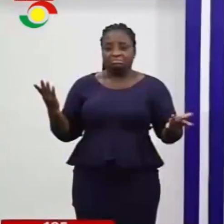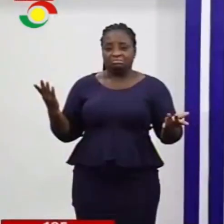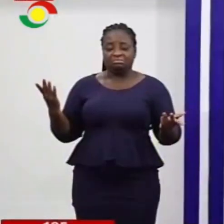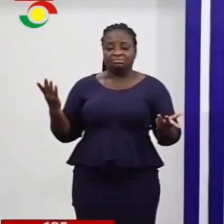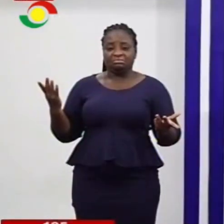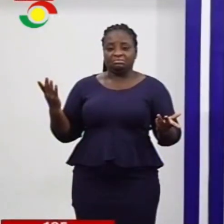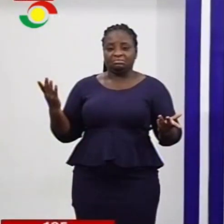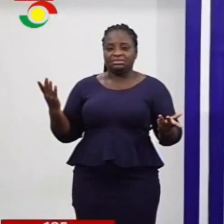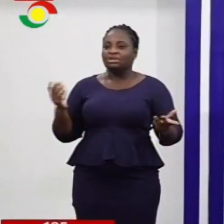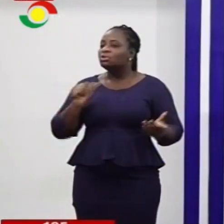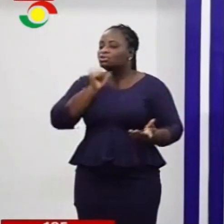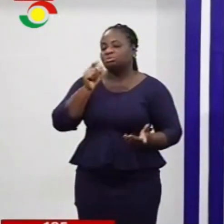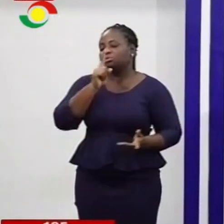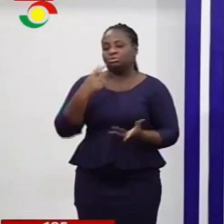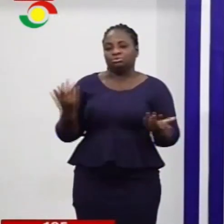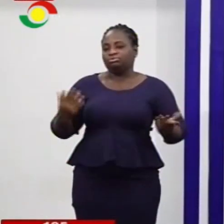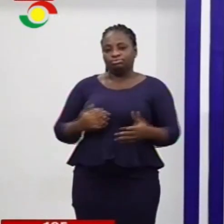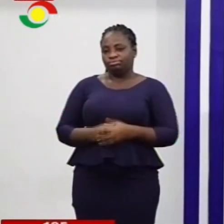that is not true.